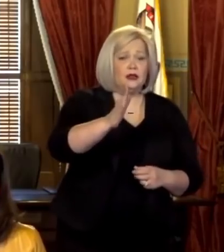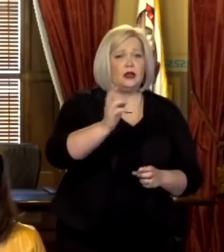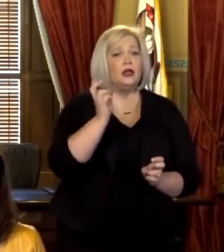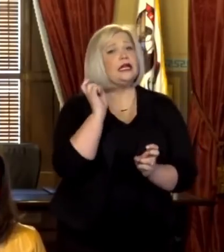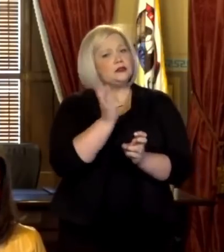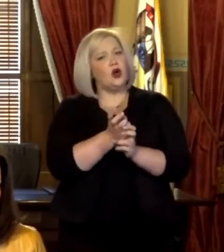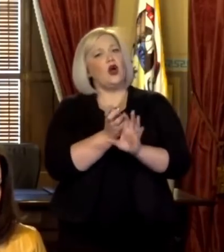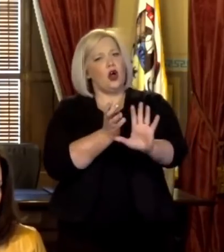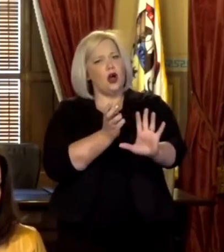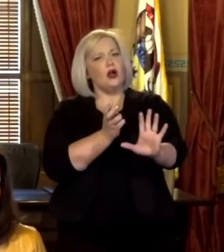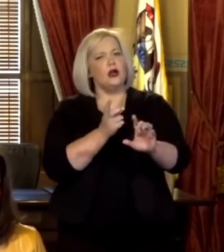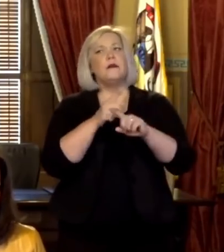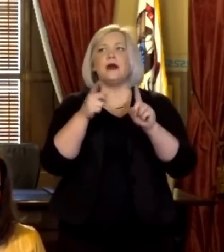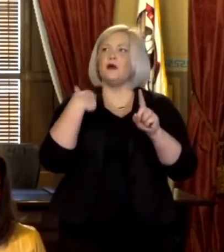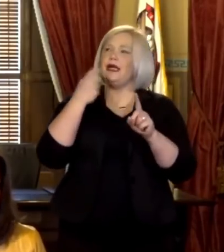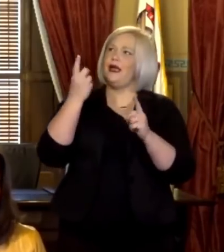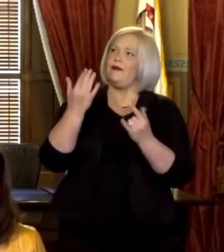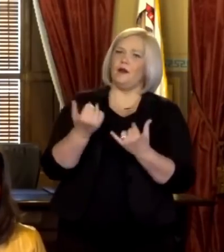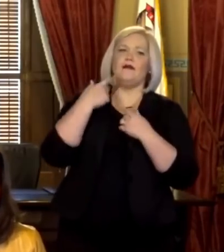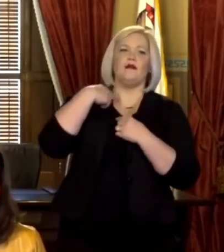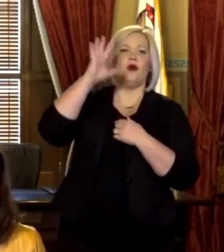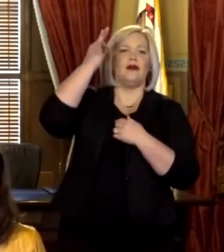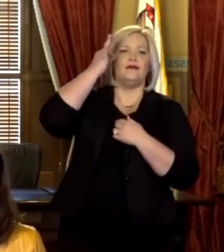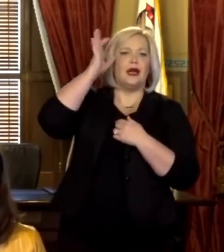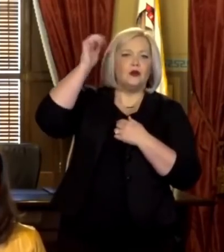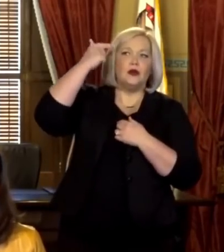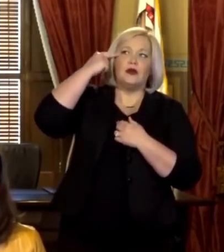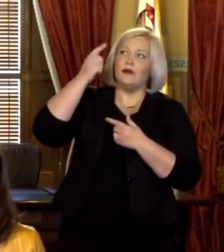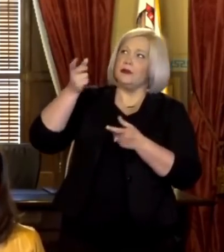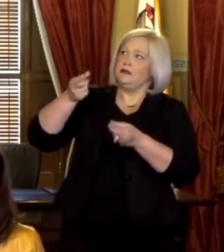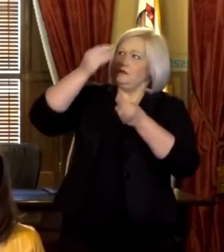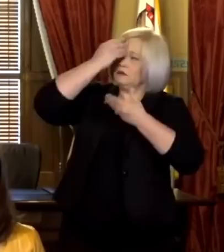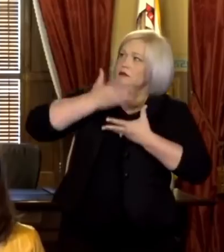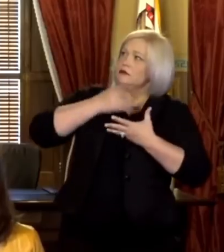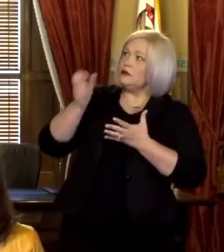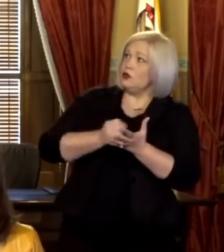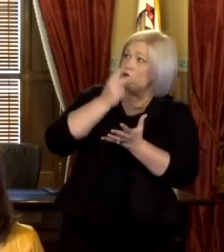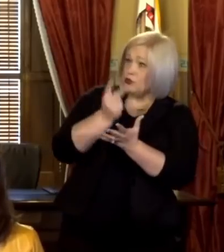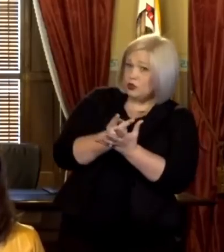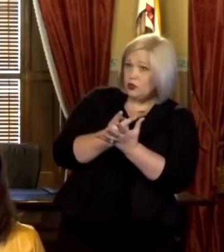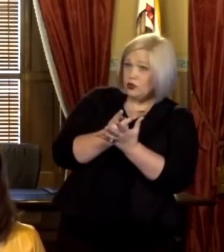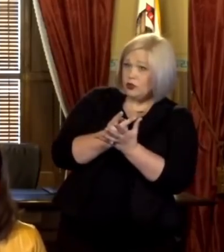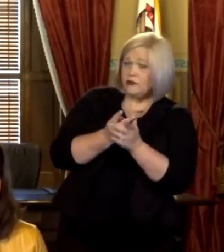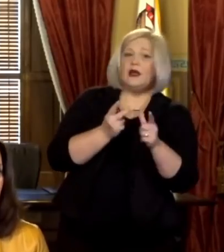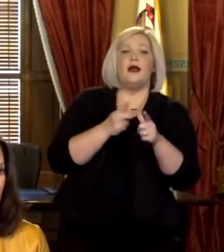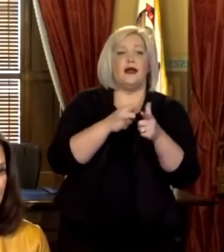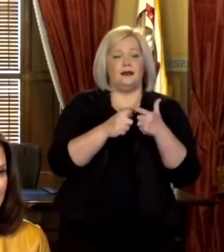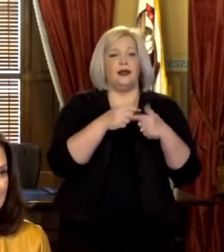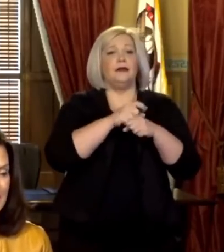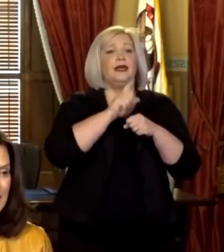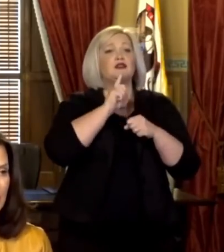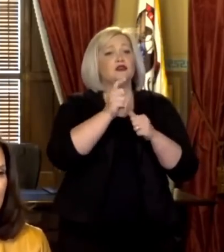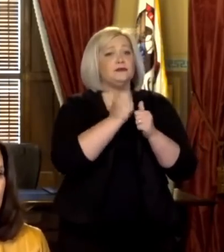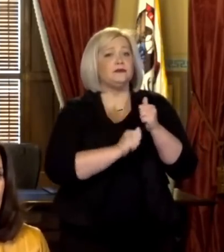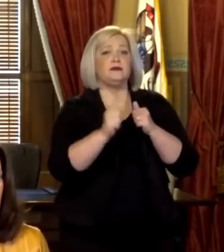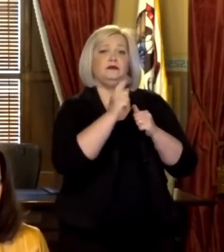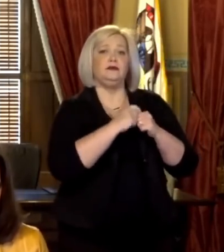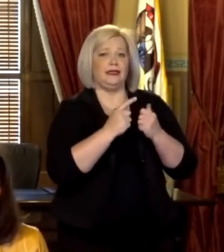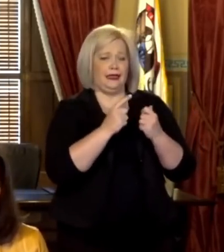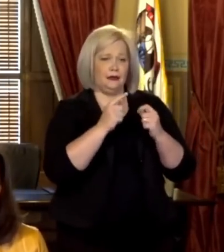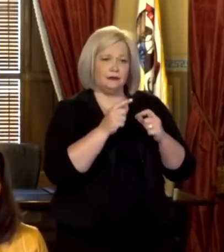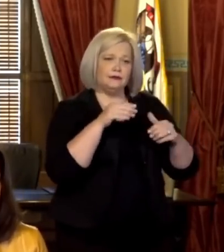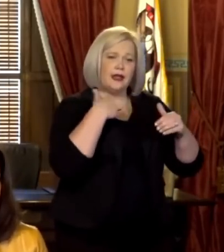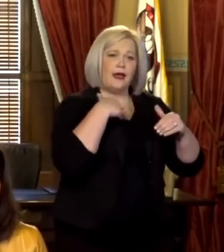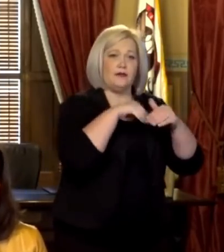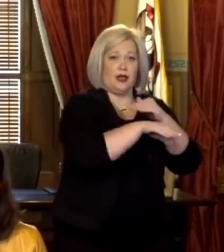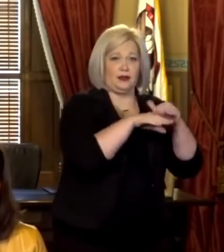we've got the guidance from the federal government and until we have the ability to get everyone into the queue.